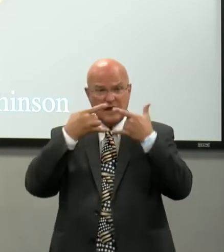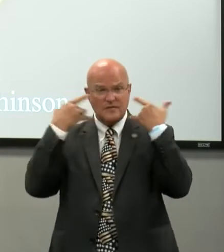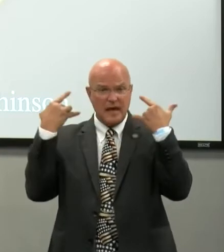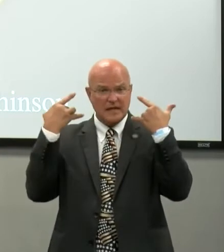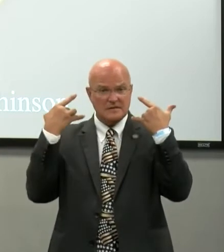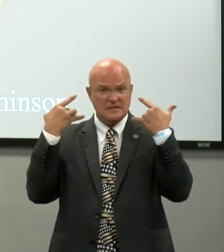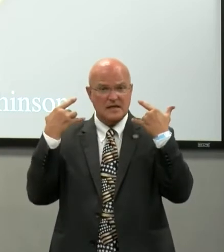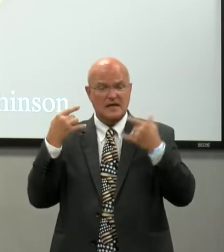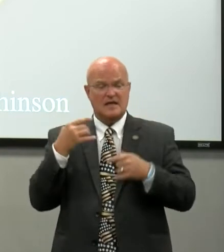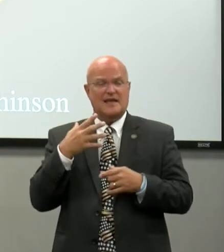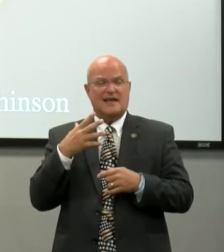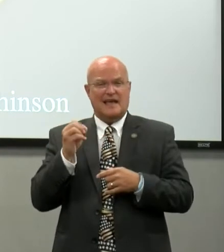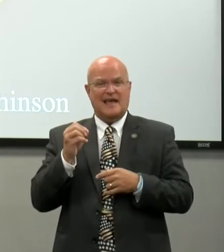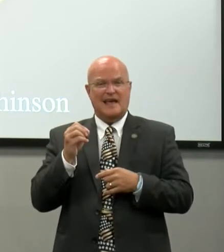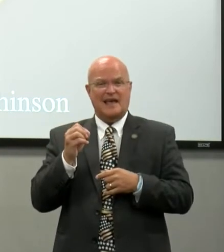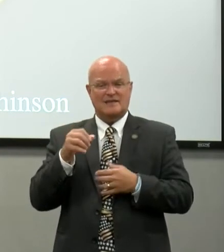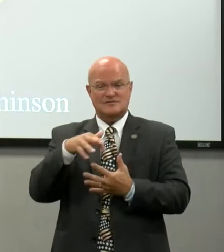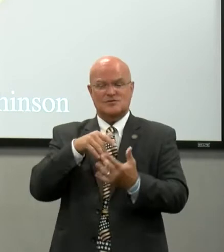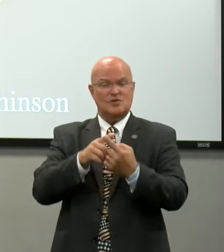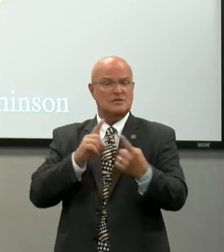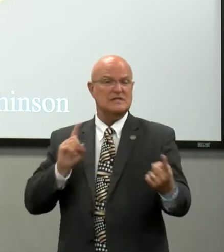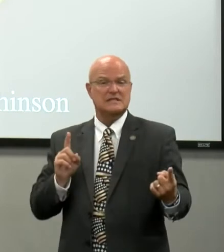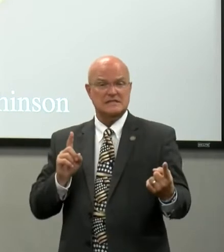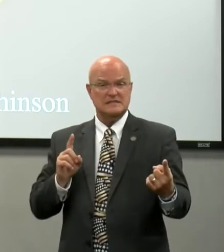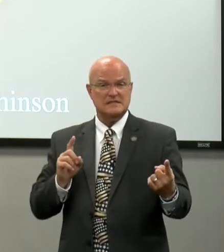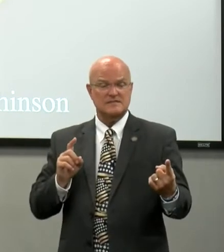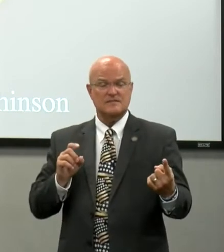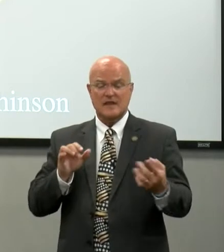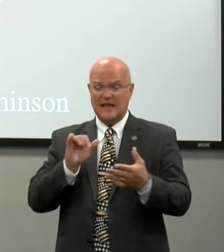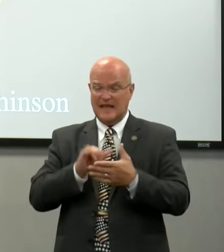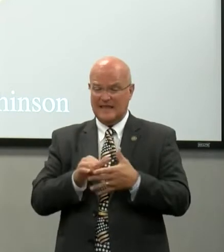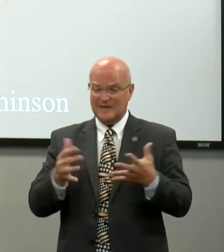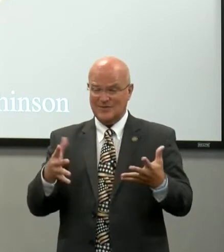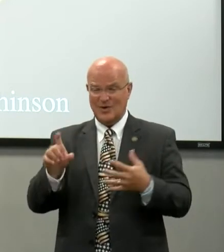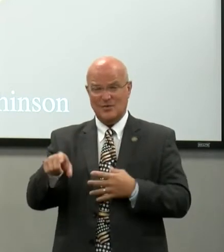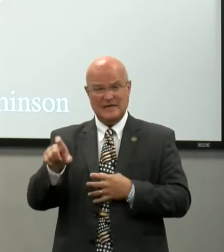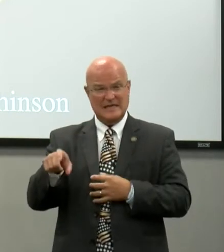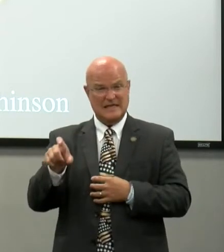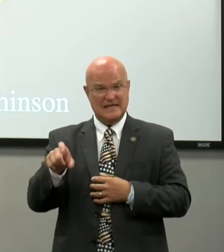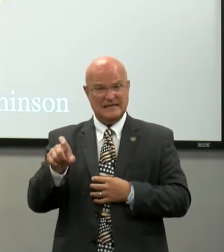mask, and socially distance. And that's what we need.